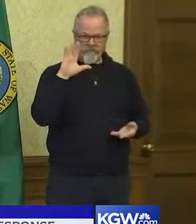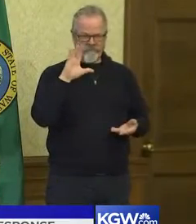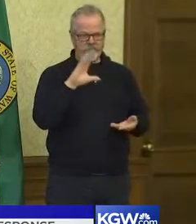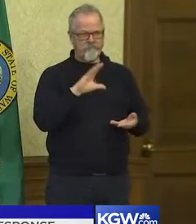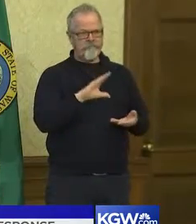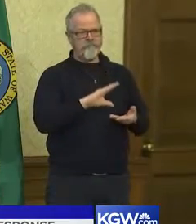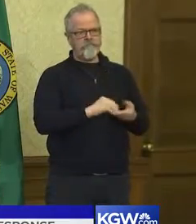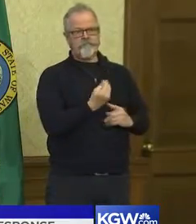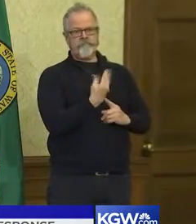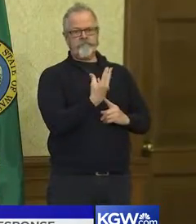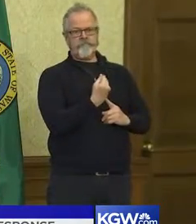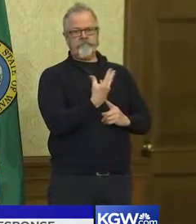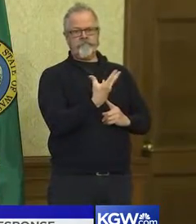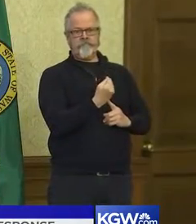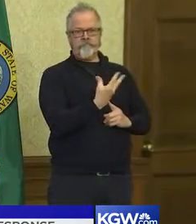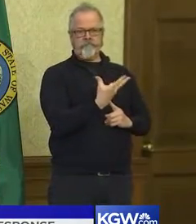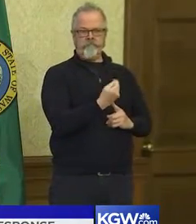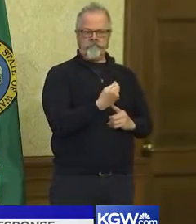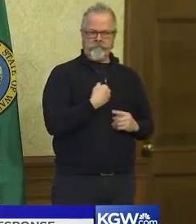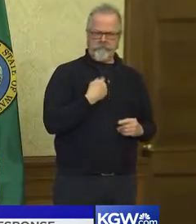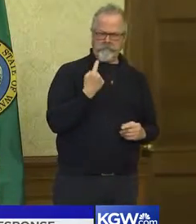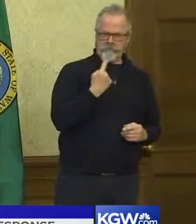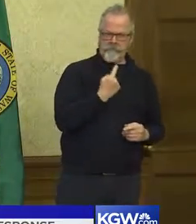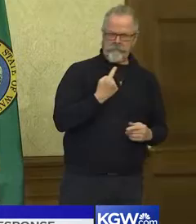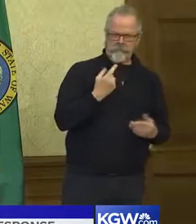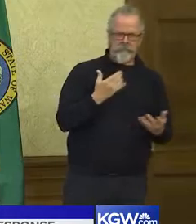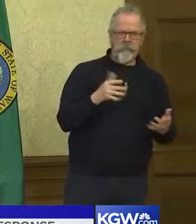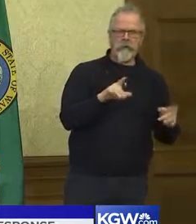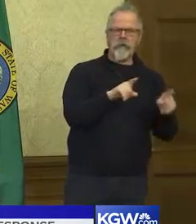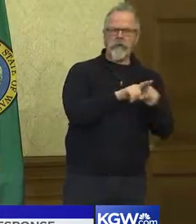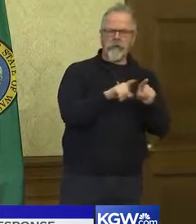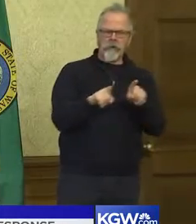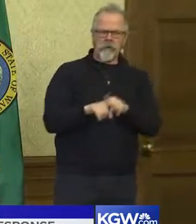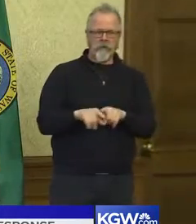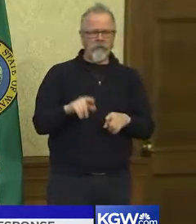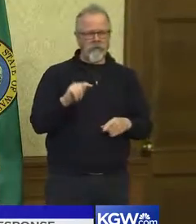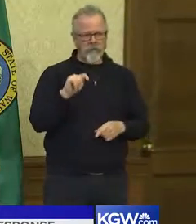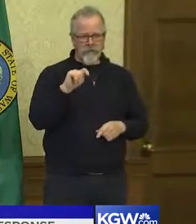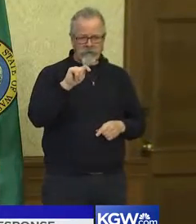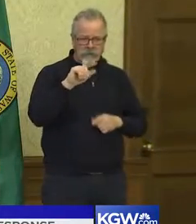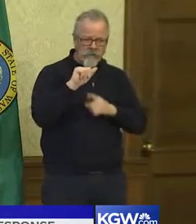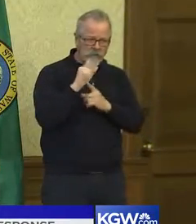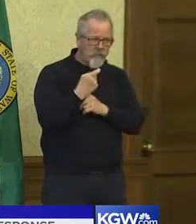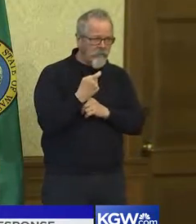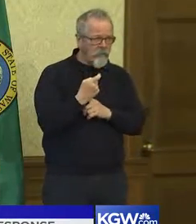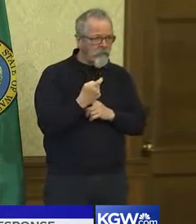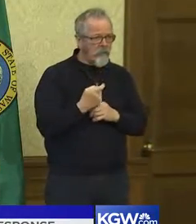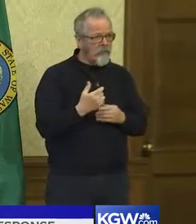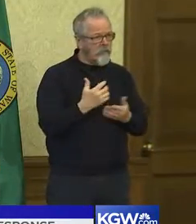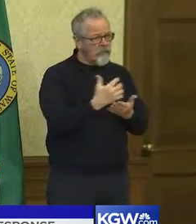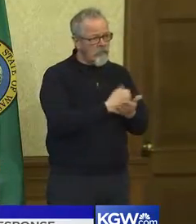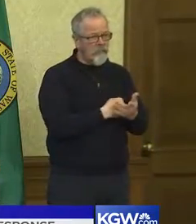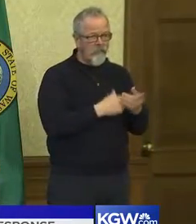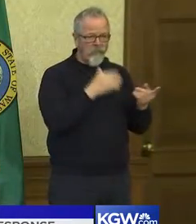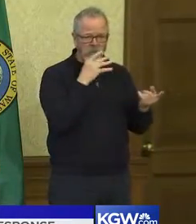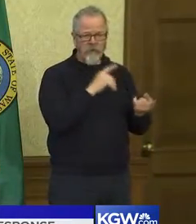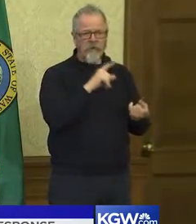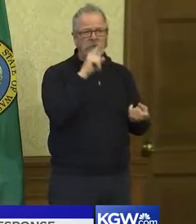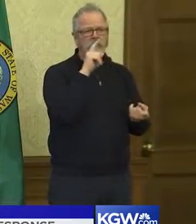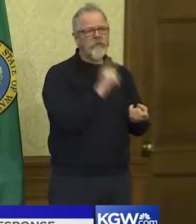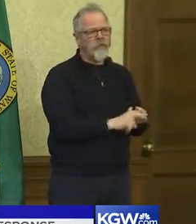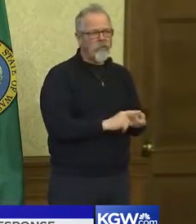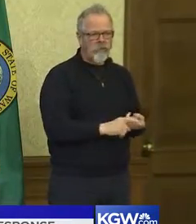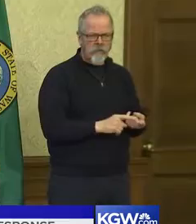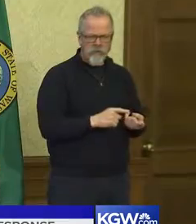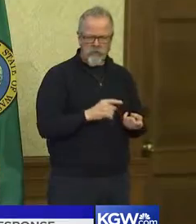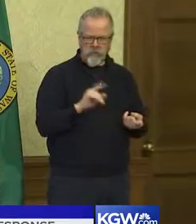plummeting, at what point, Governor, will you need to call a special session to rewrite the operating budget? So I'll speak to trust fund solvency, and